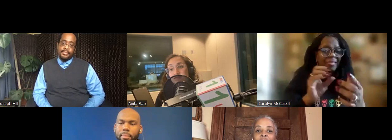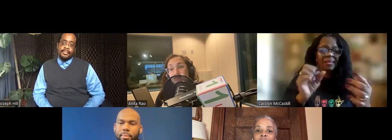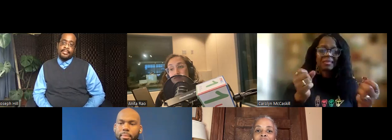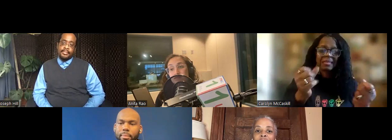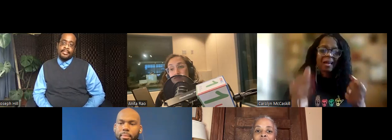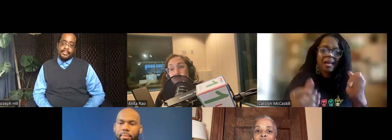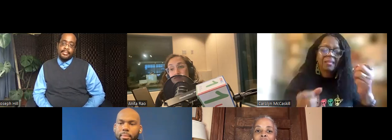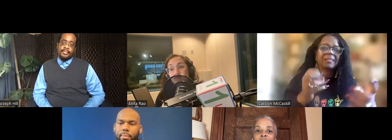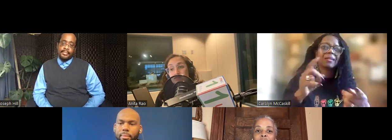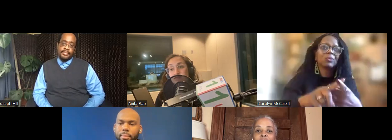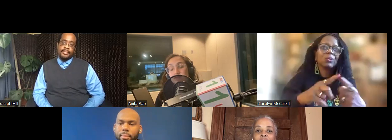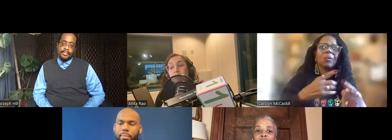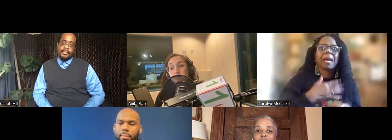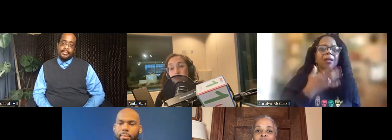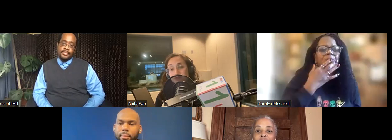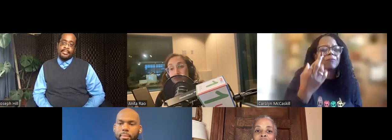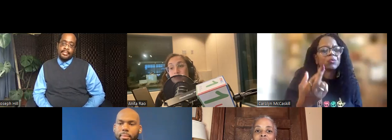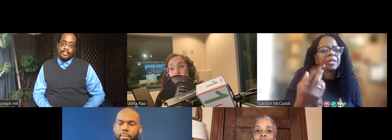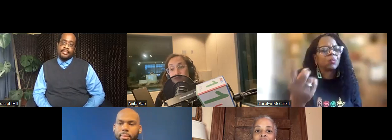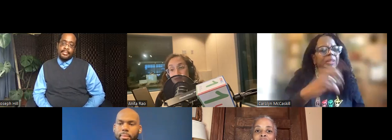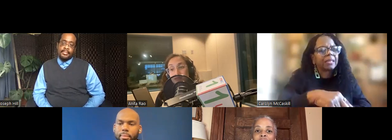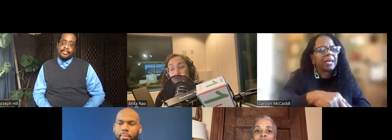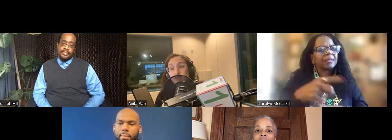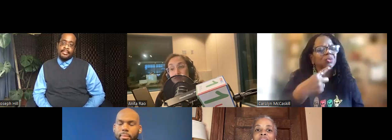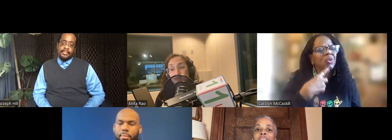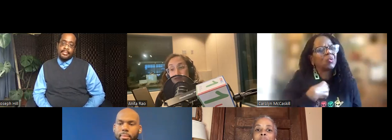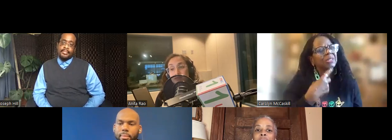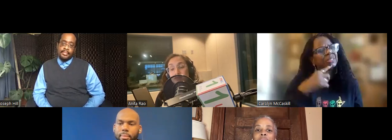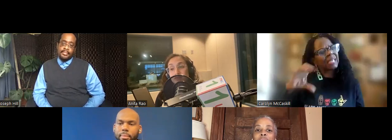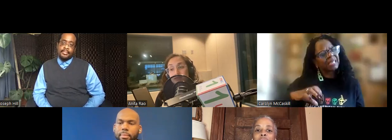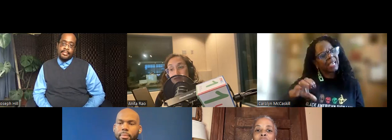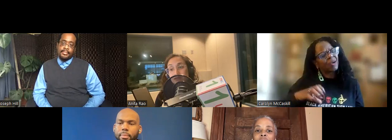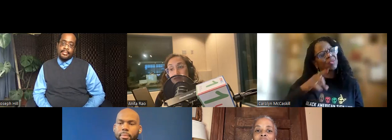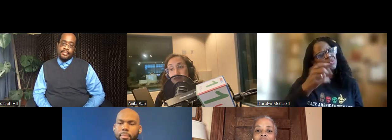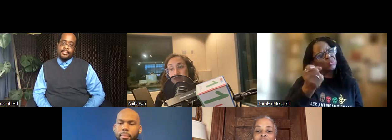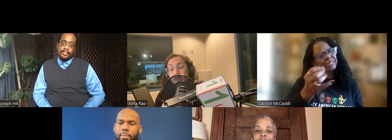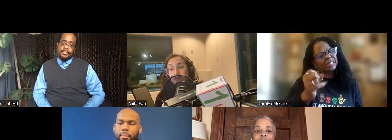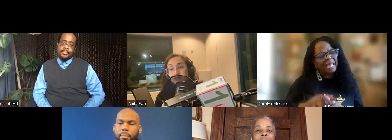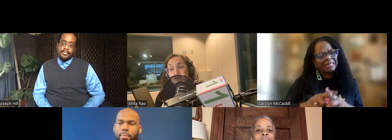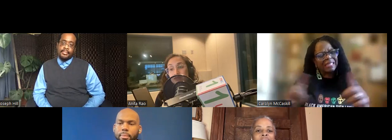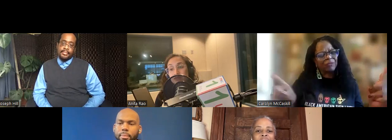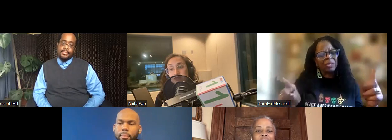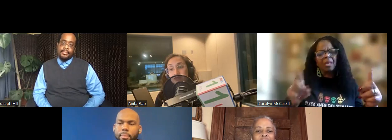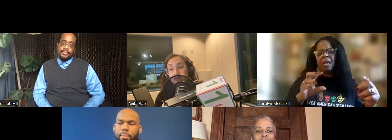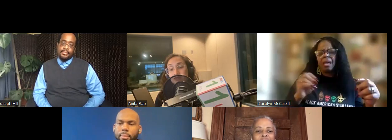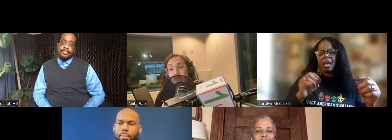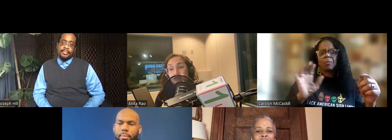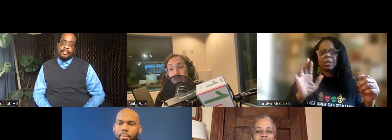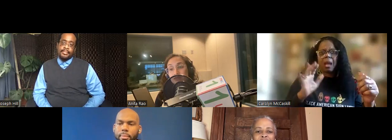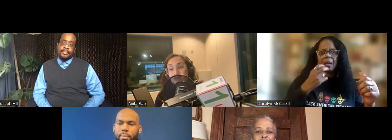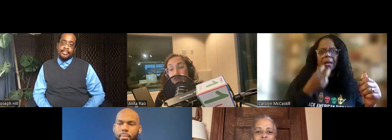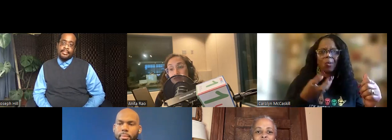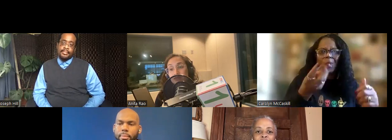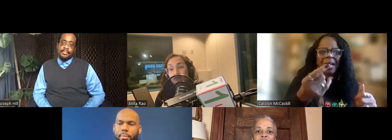I acquired the language that they were using and their style of signing. And my good friend one day said, Carolyn,